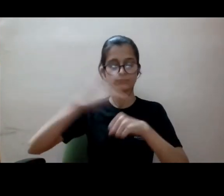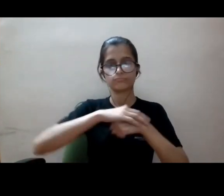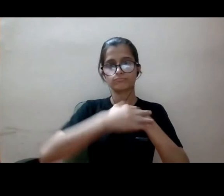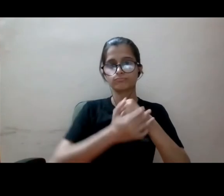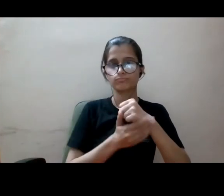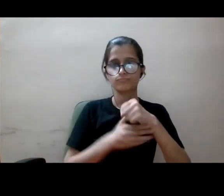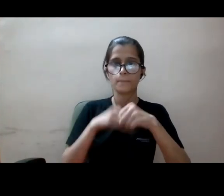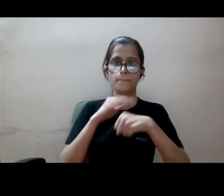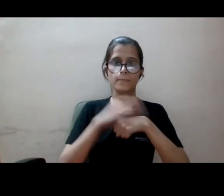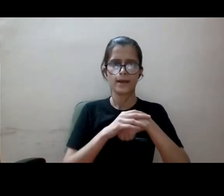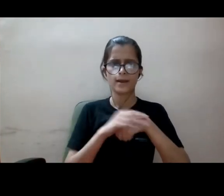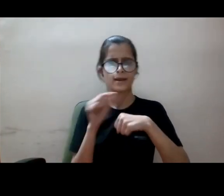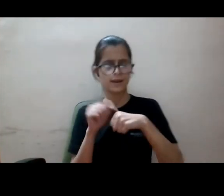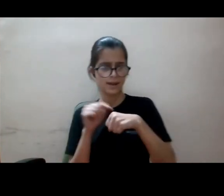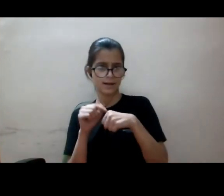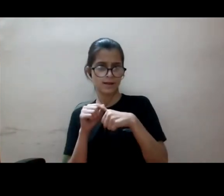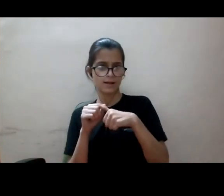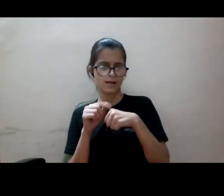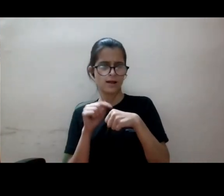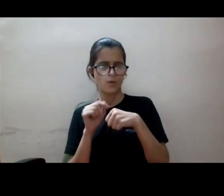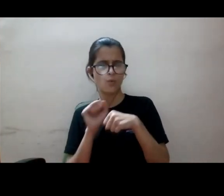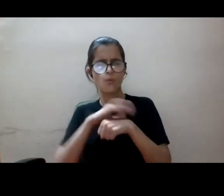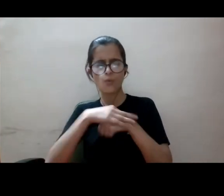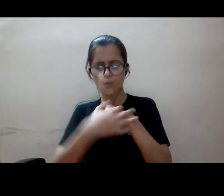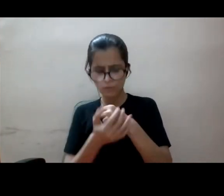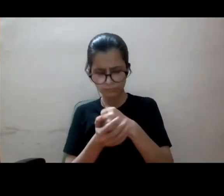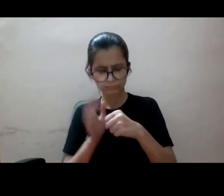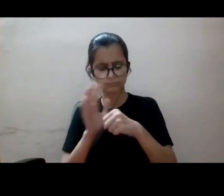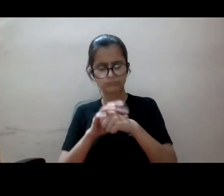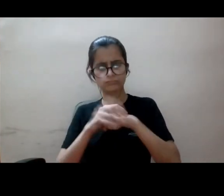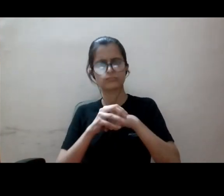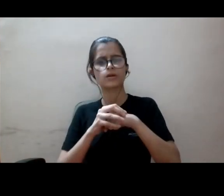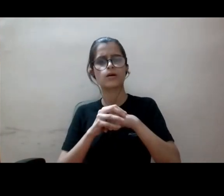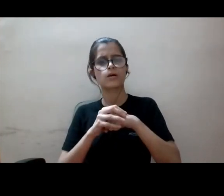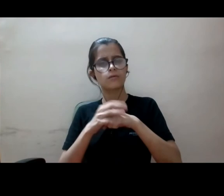not have the capacity to